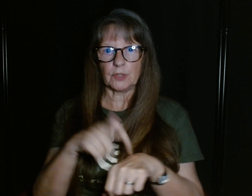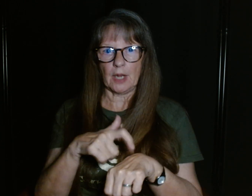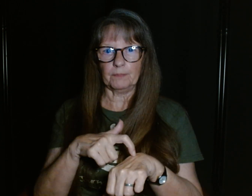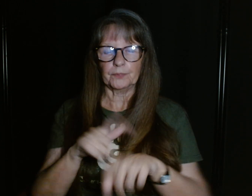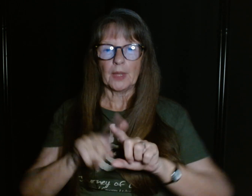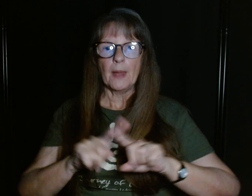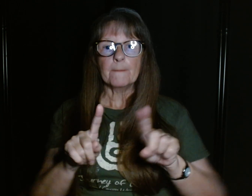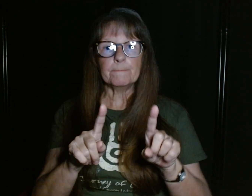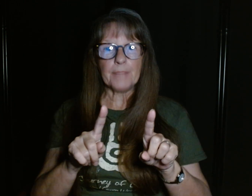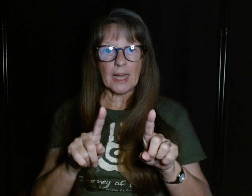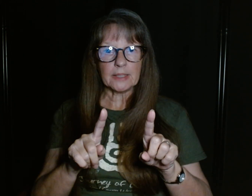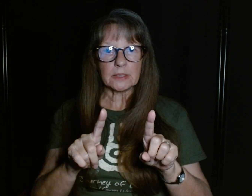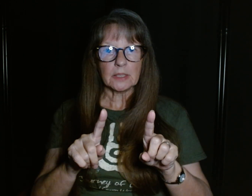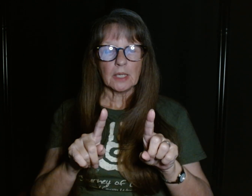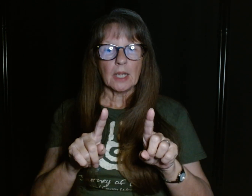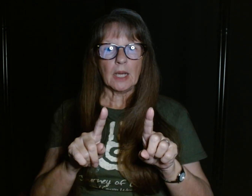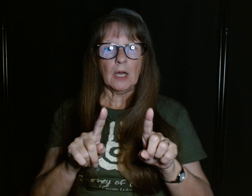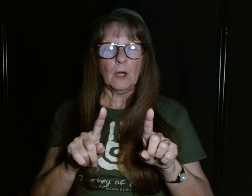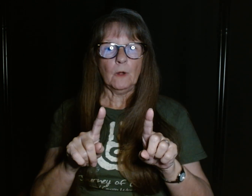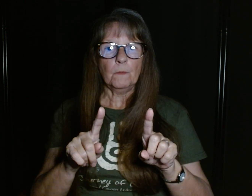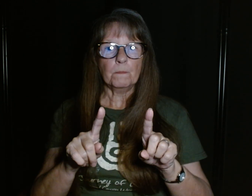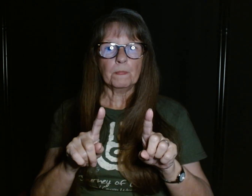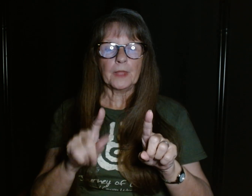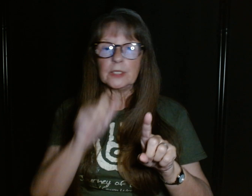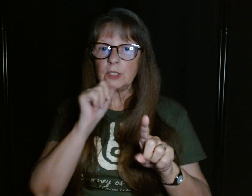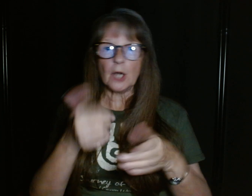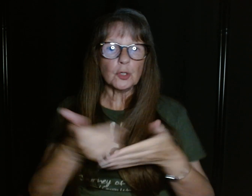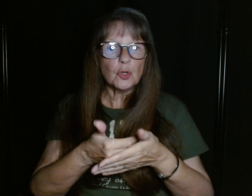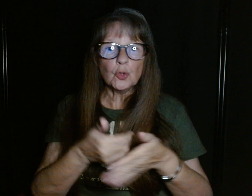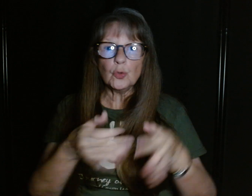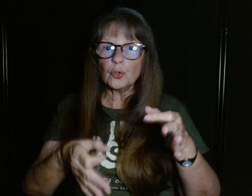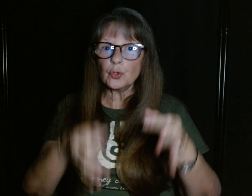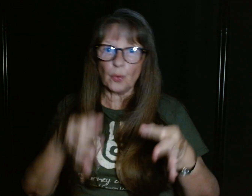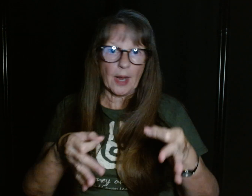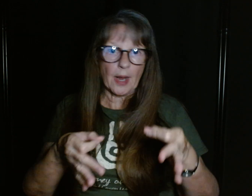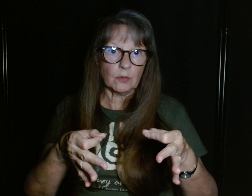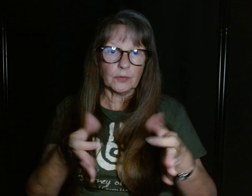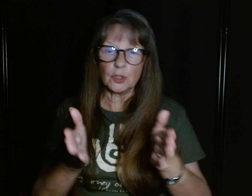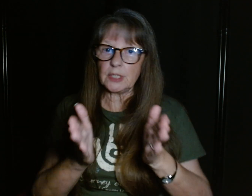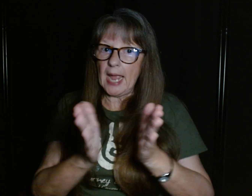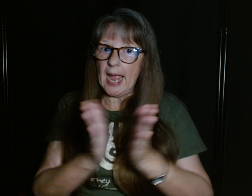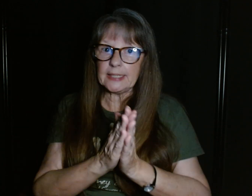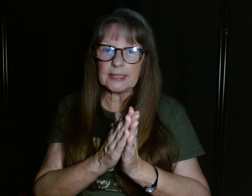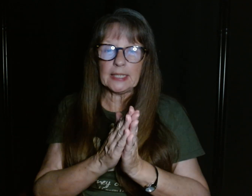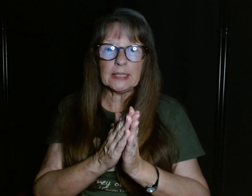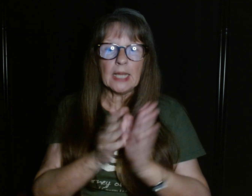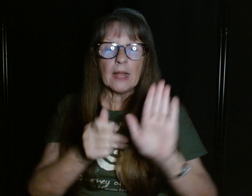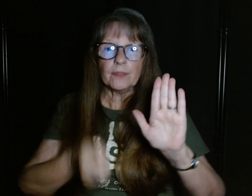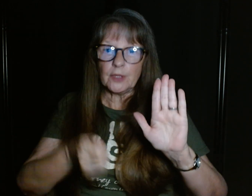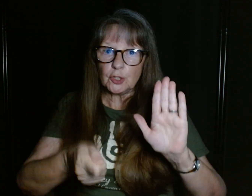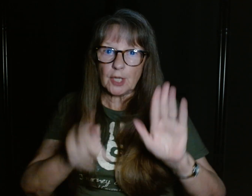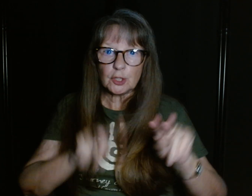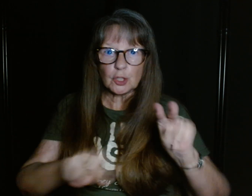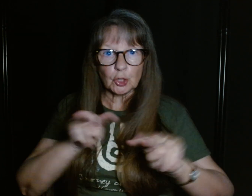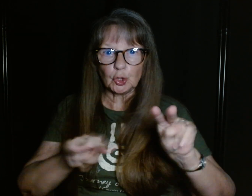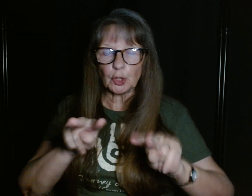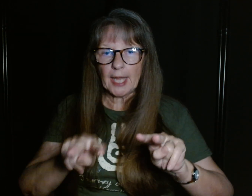time. But it's not a new trial. They're just asking the judge to look at